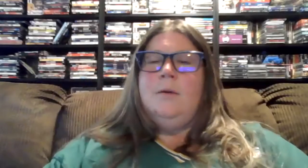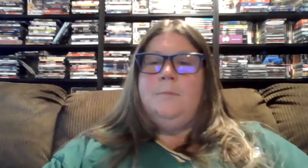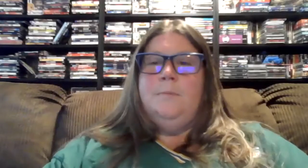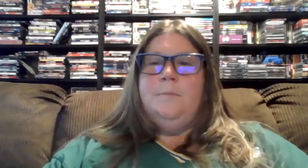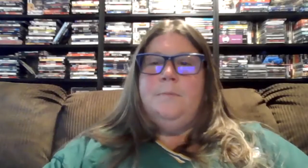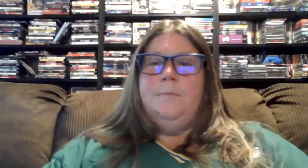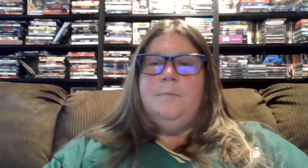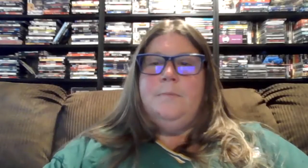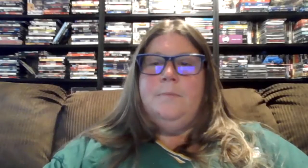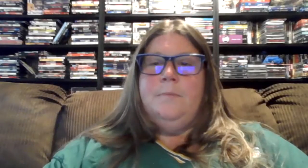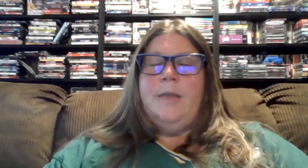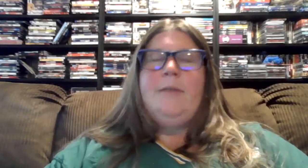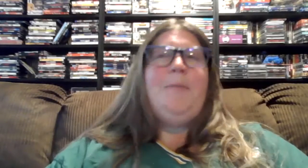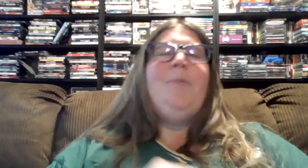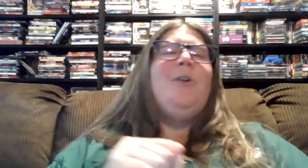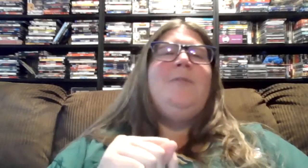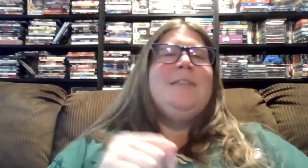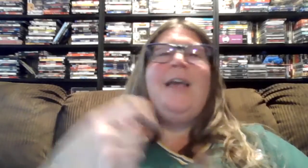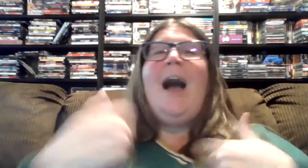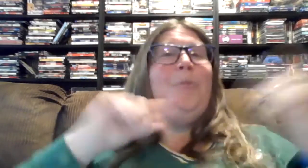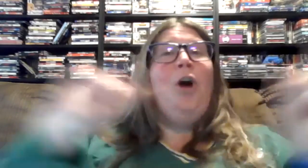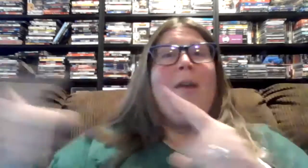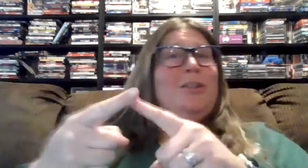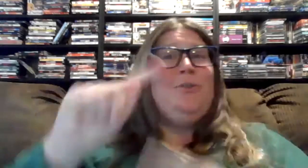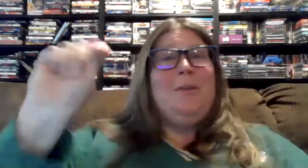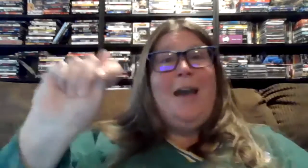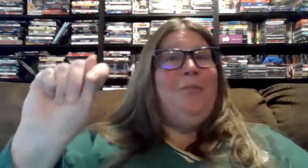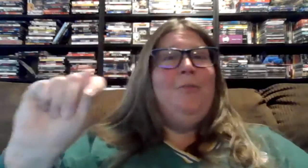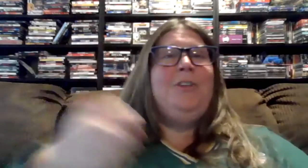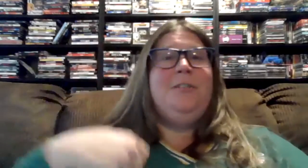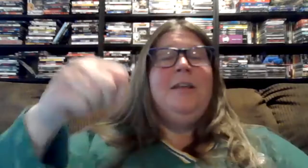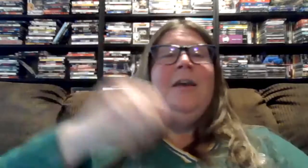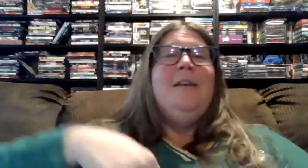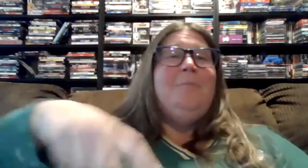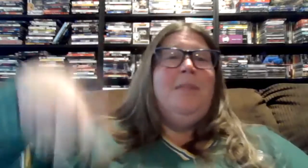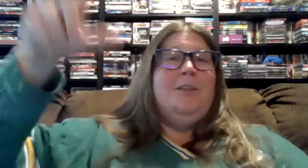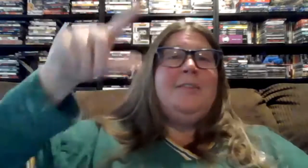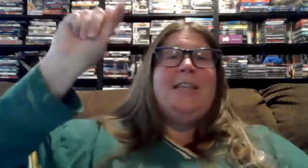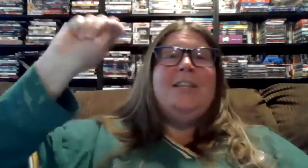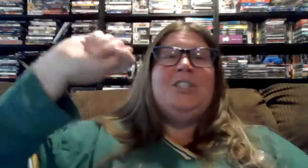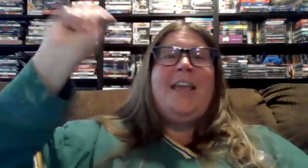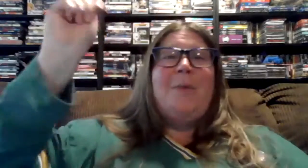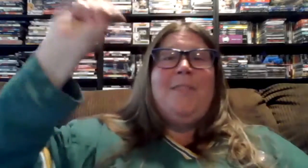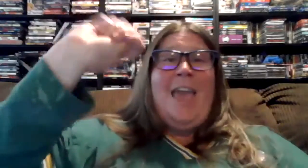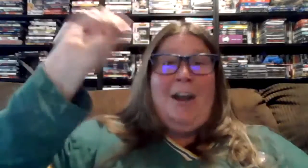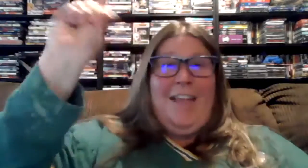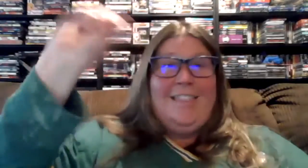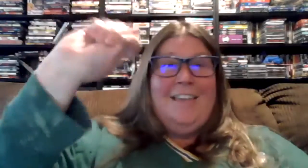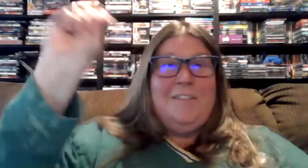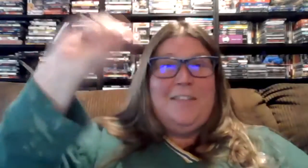And people don't even say, I'm going to the bathroom. They just, you'll see this shake it up in the air like this if someone's